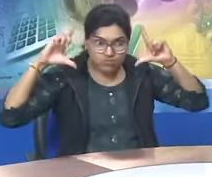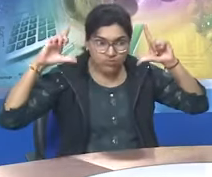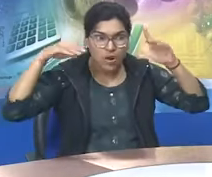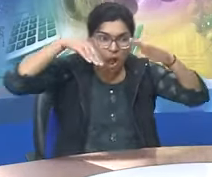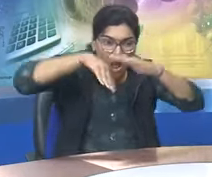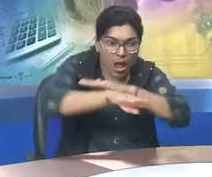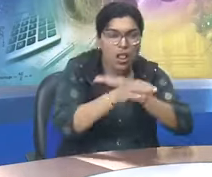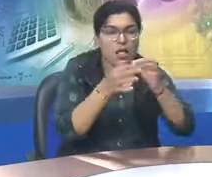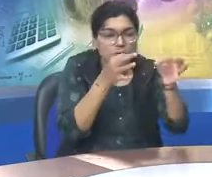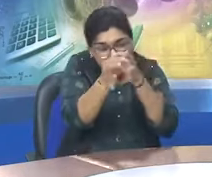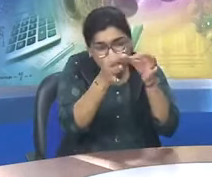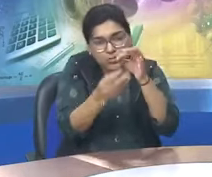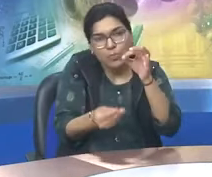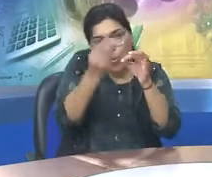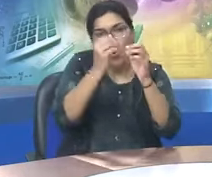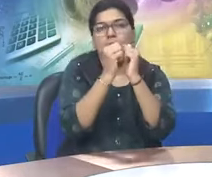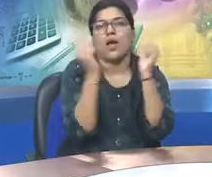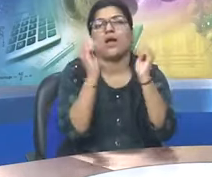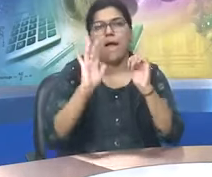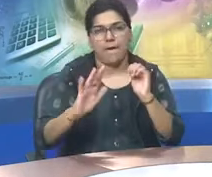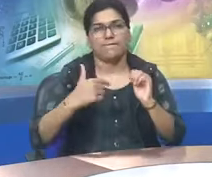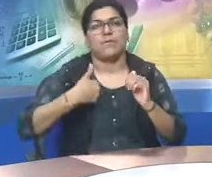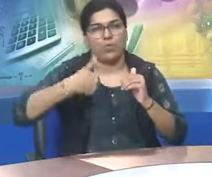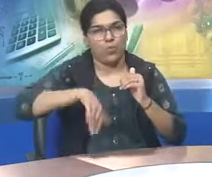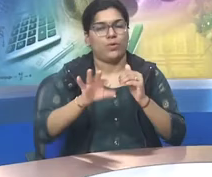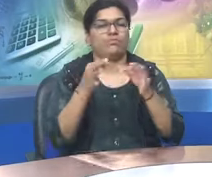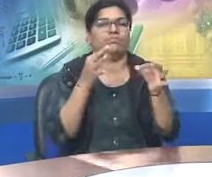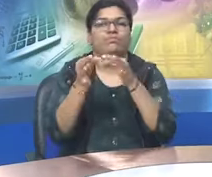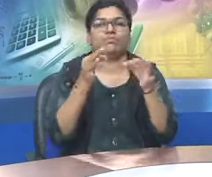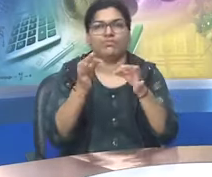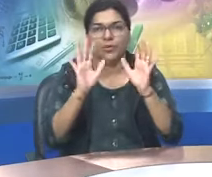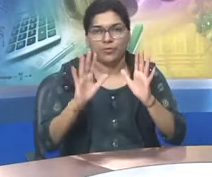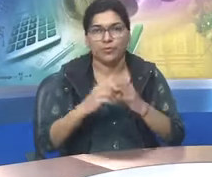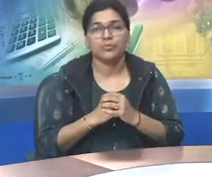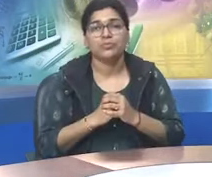abstract concepts, so you need to understand between the lines.